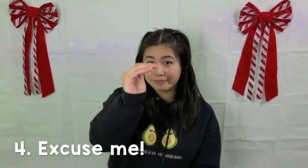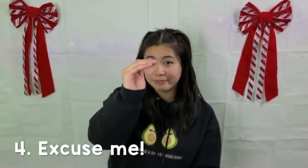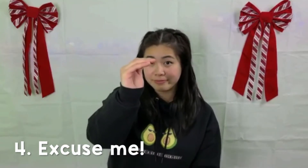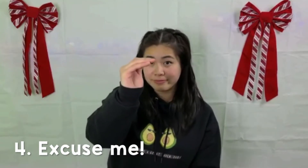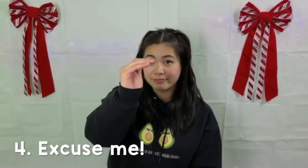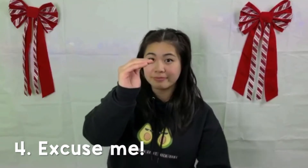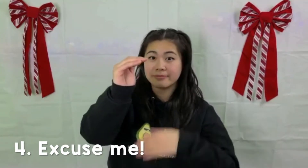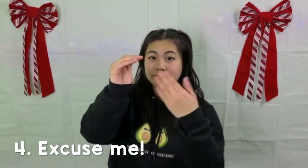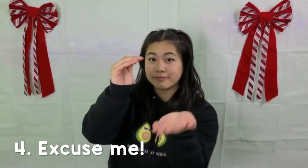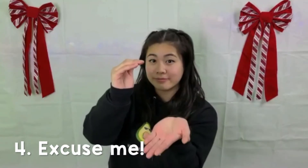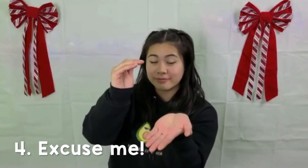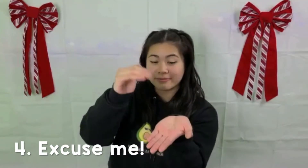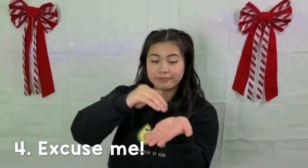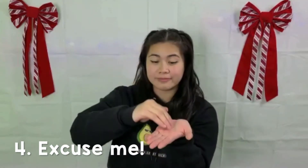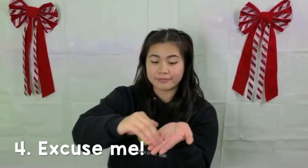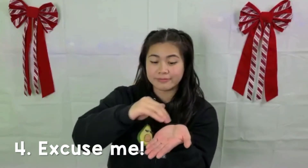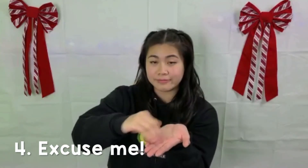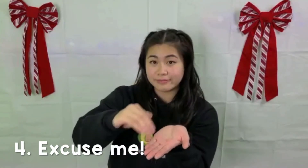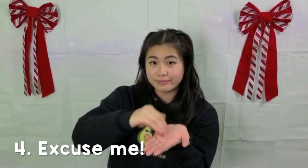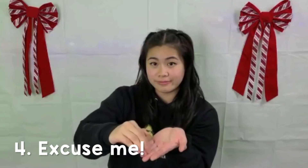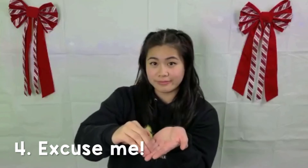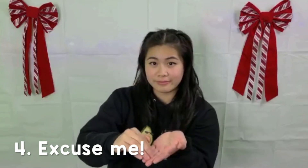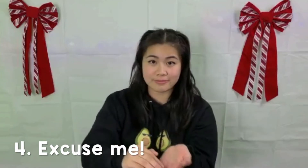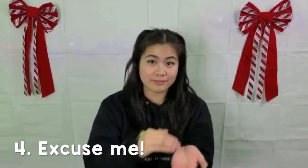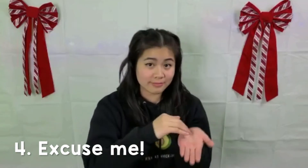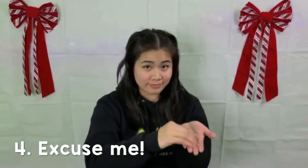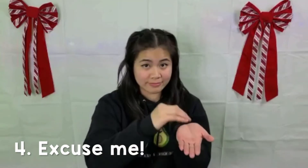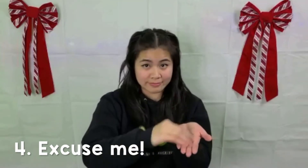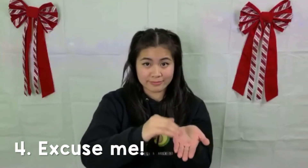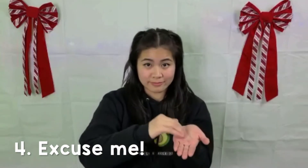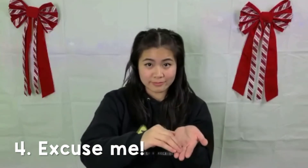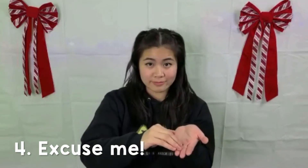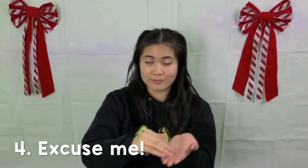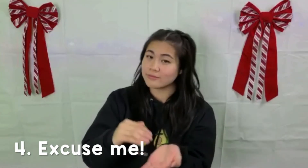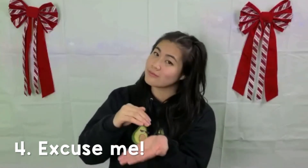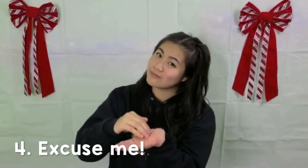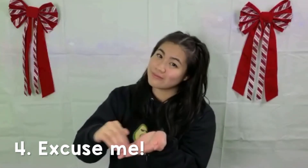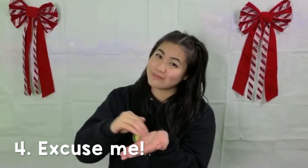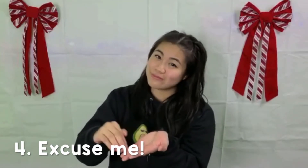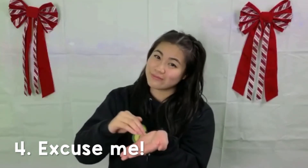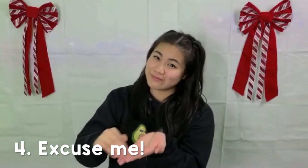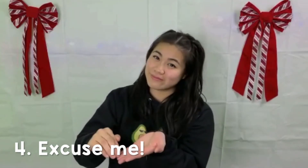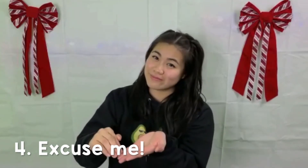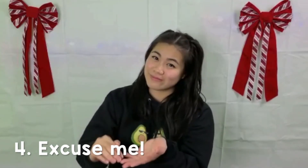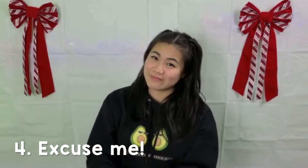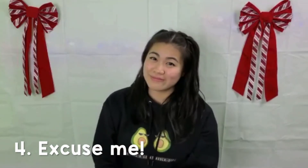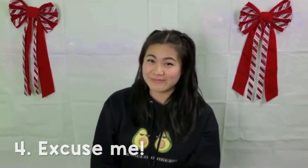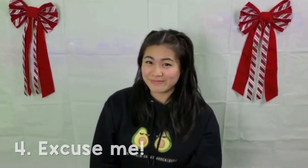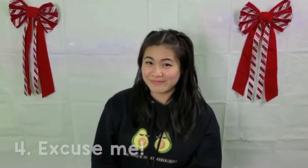and then put your other hand out and rub your fingers across it. And that's excuse me. Excuse me. The